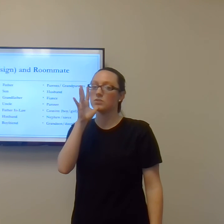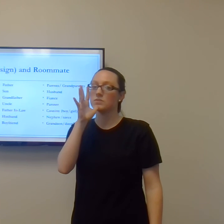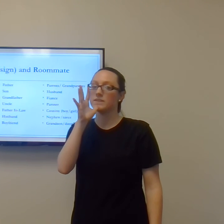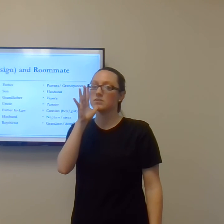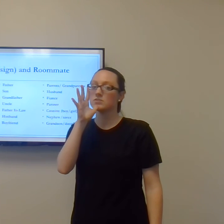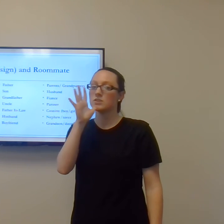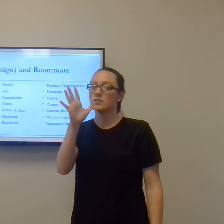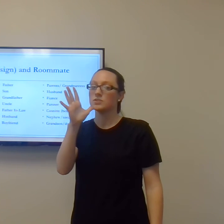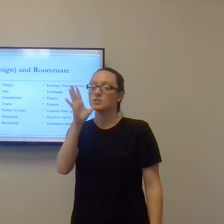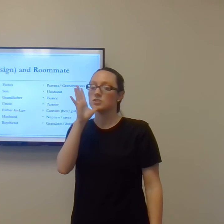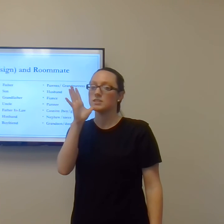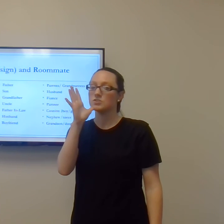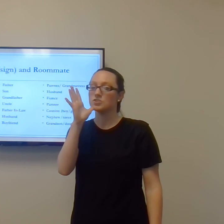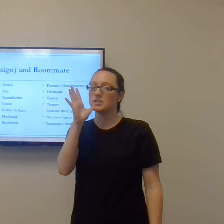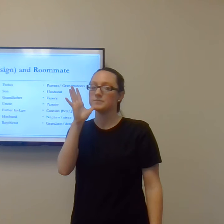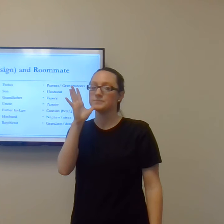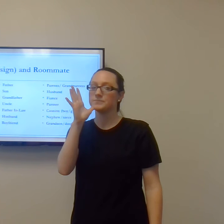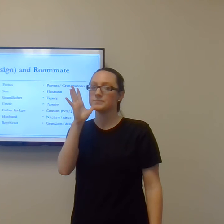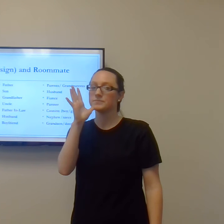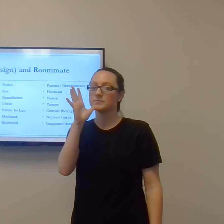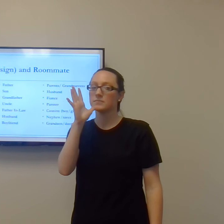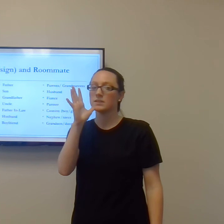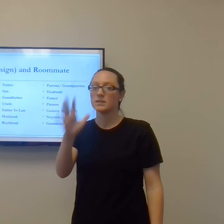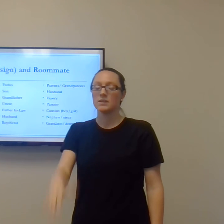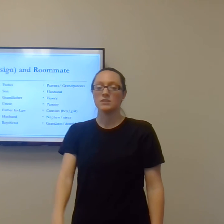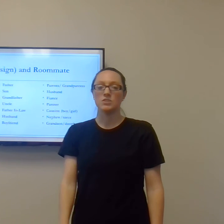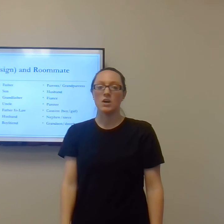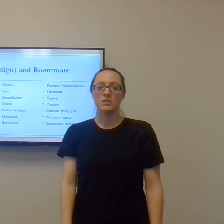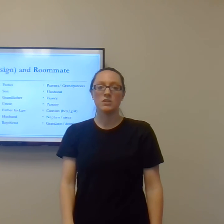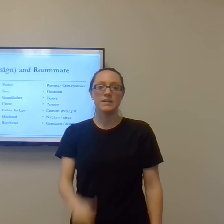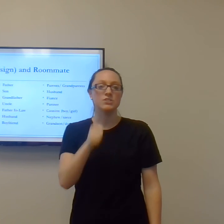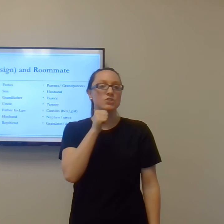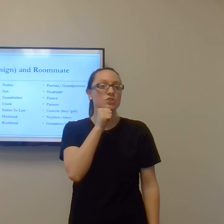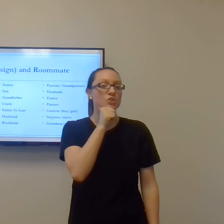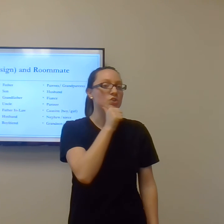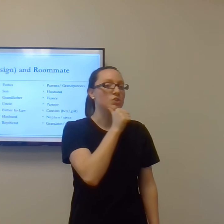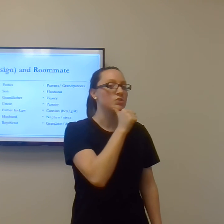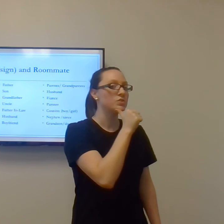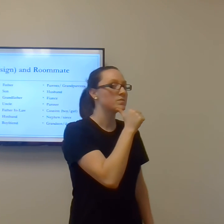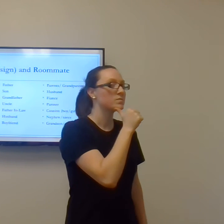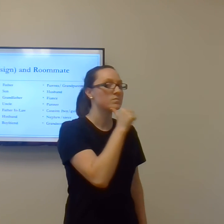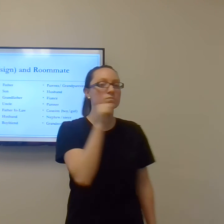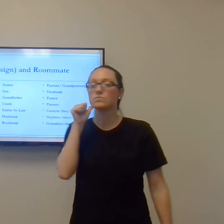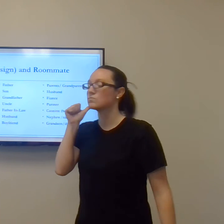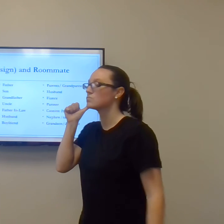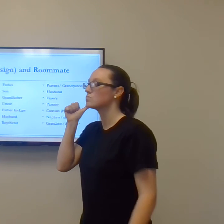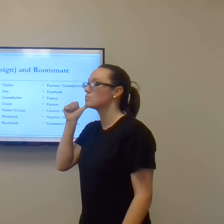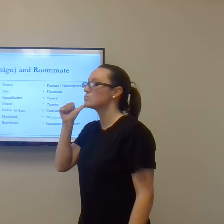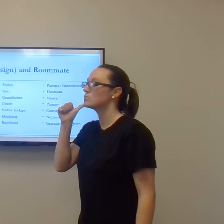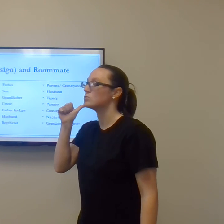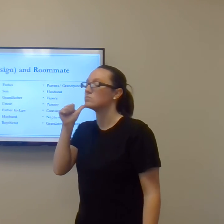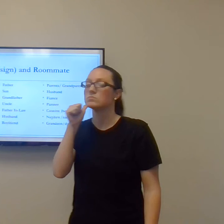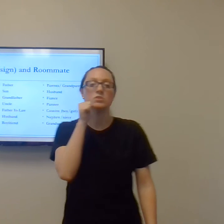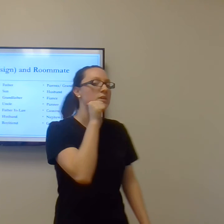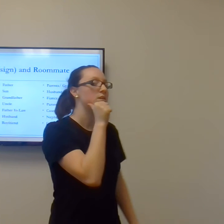your fingers or you can just hit your chin. Daughter is girl. So just right here on